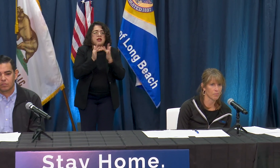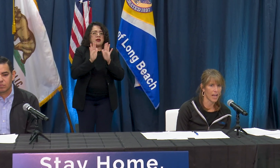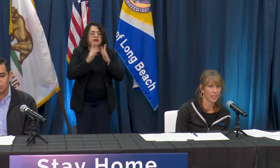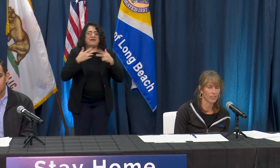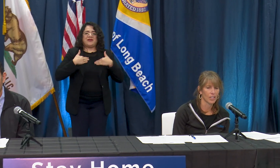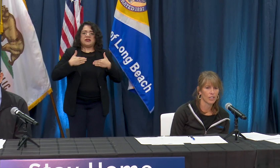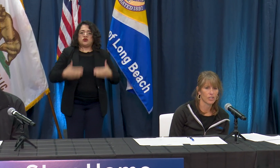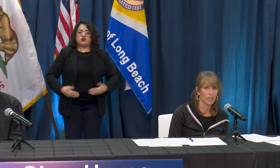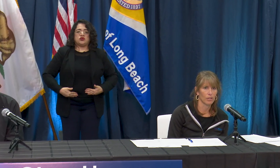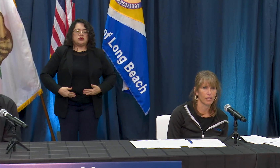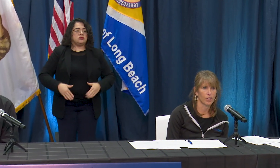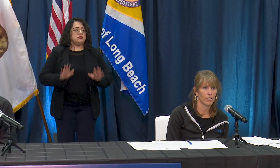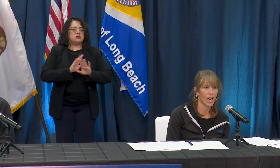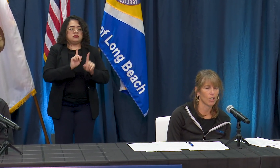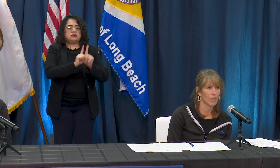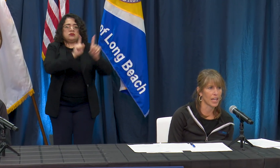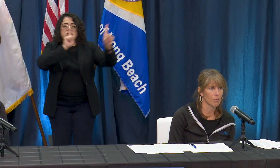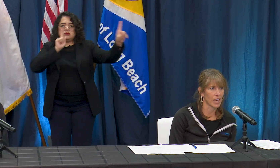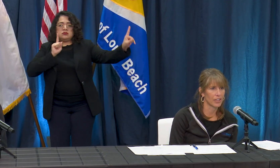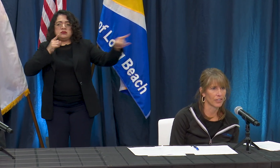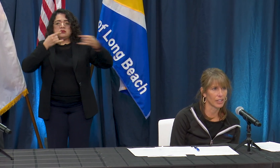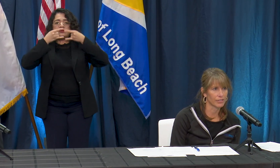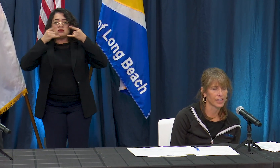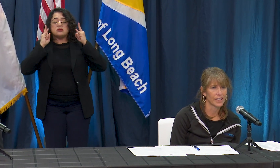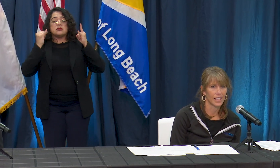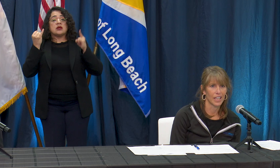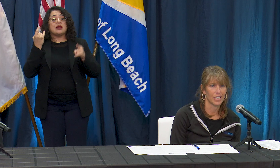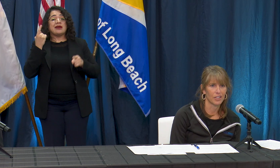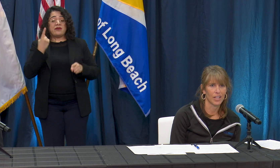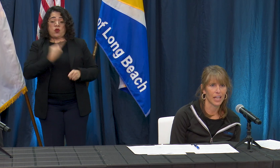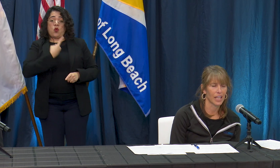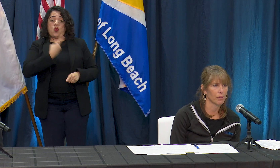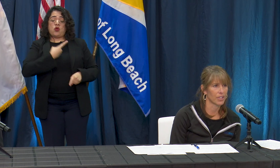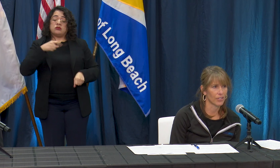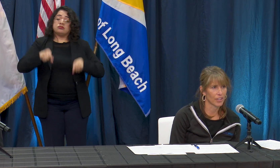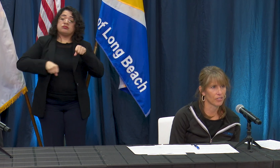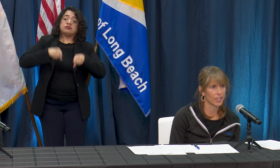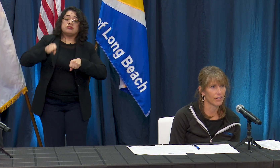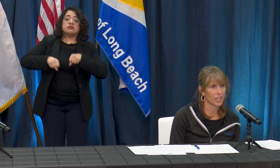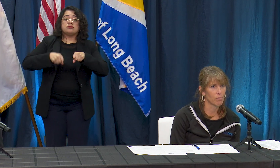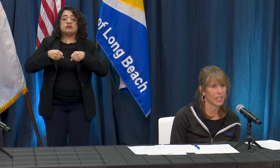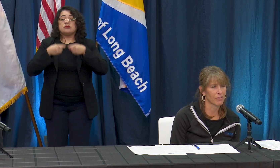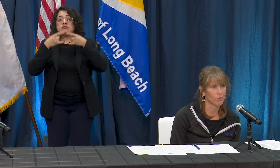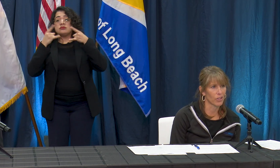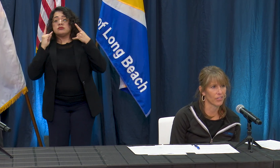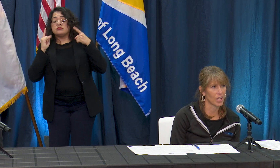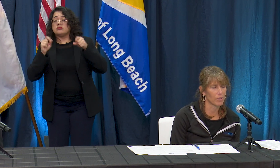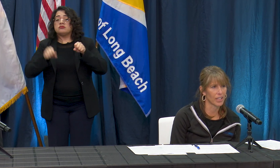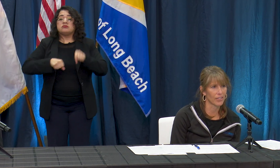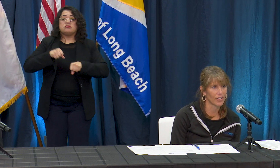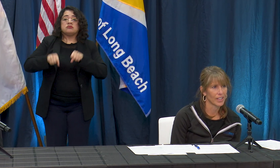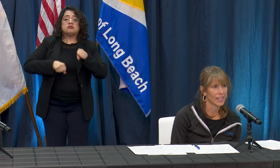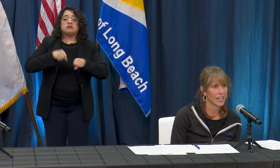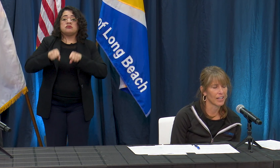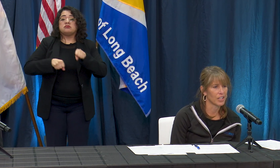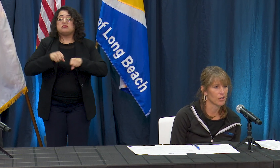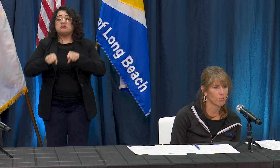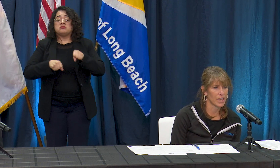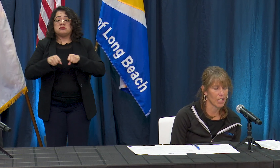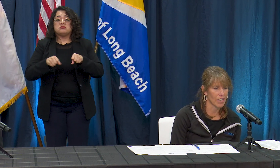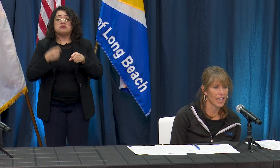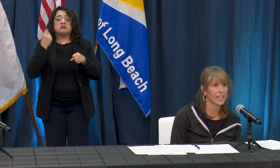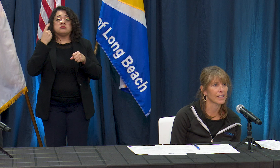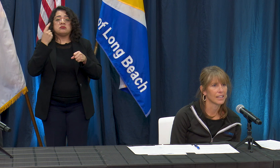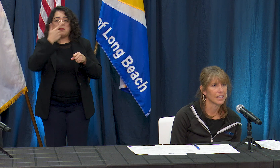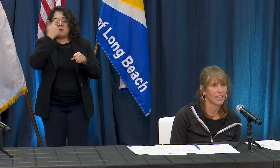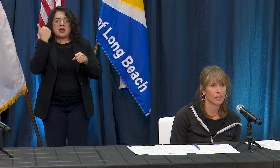a cloth mask. So if you are out riding by yourself and you're not getting within 6 feet of anybody for more than 10 minutes, then you can